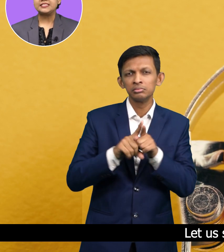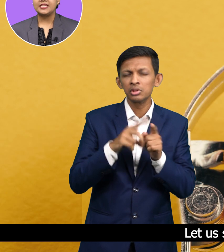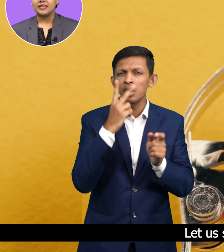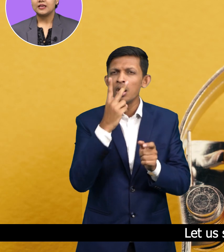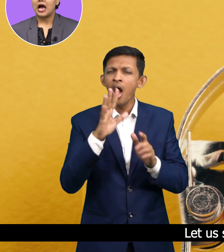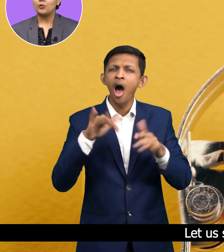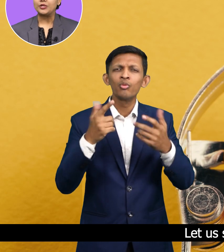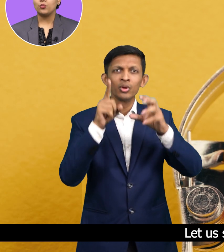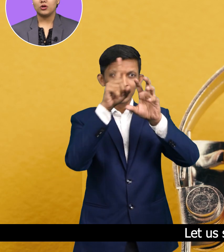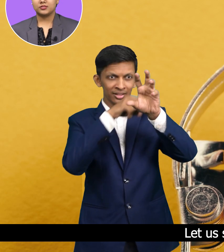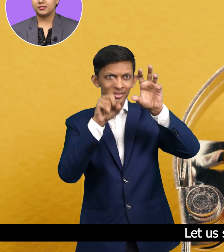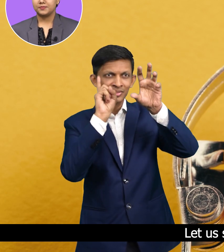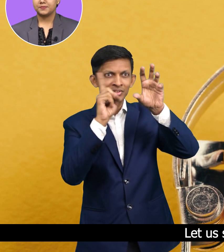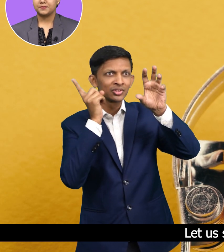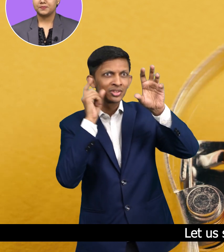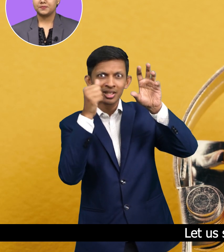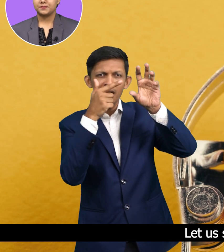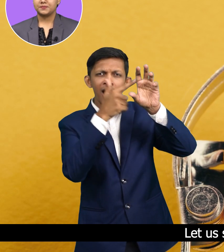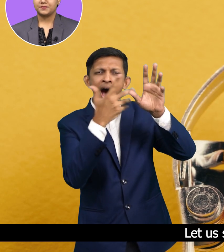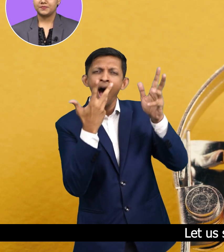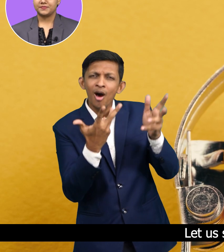Let us see how it works.